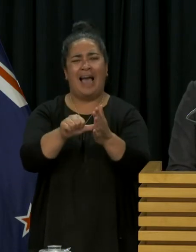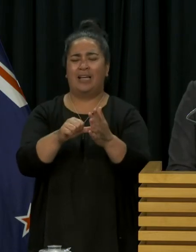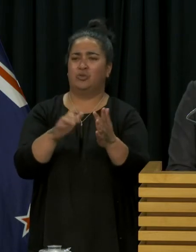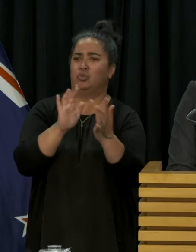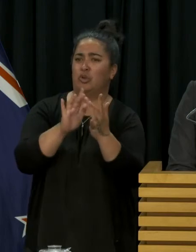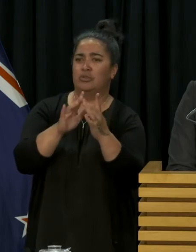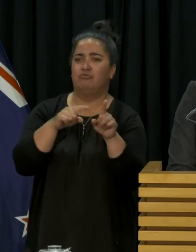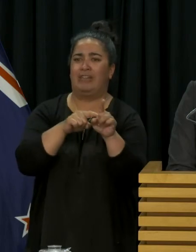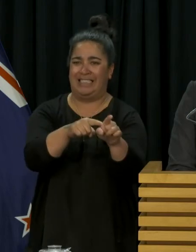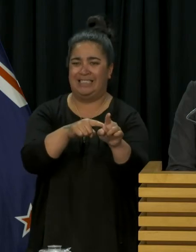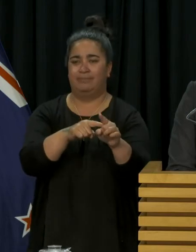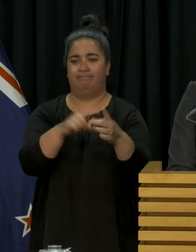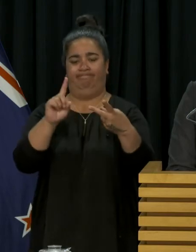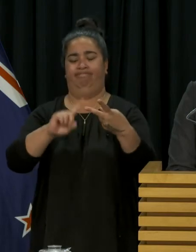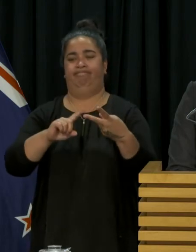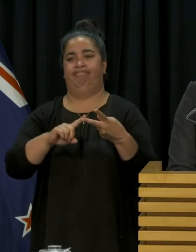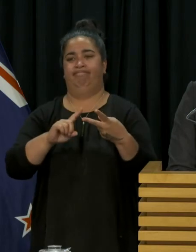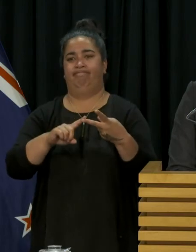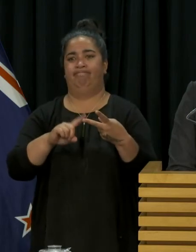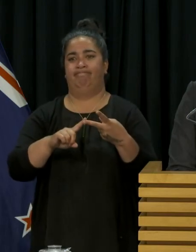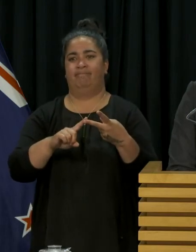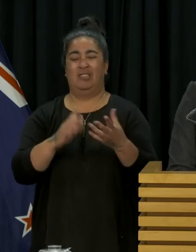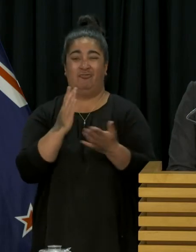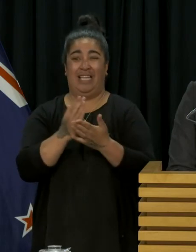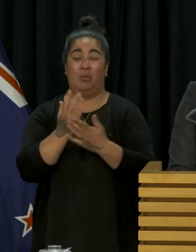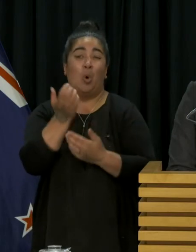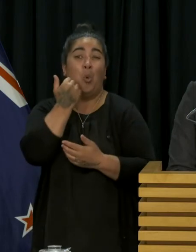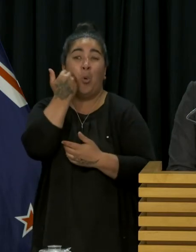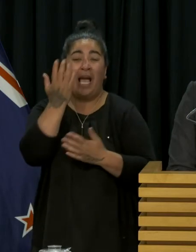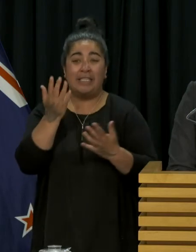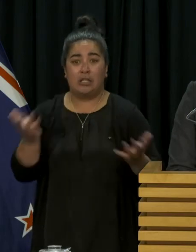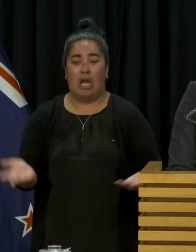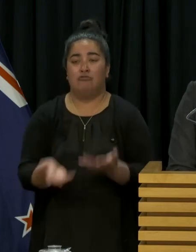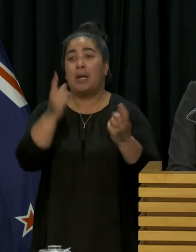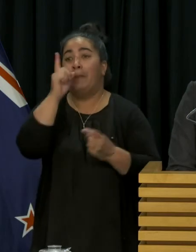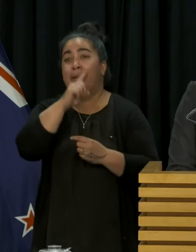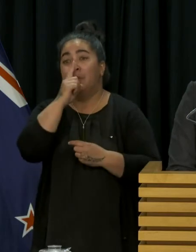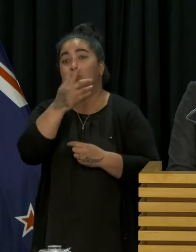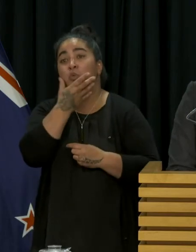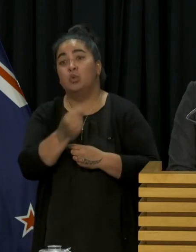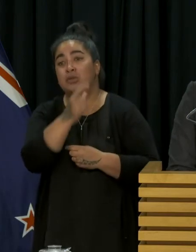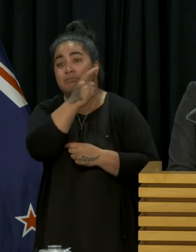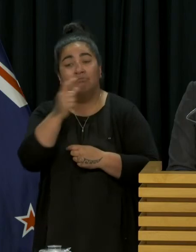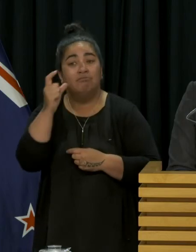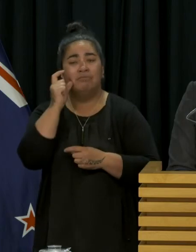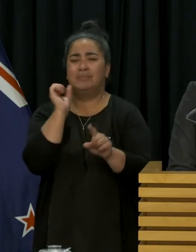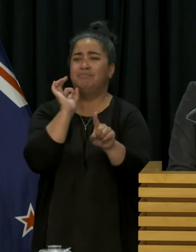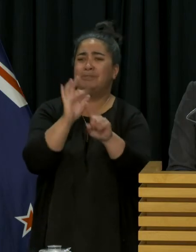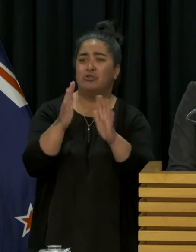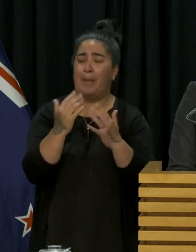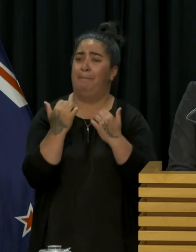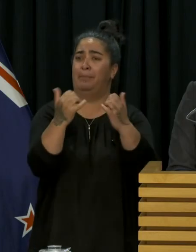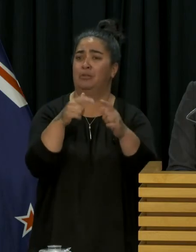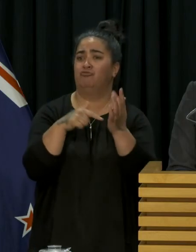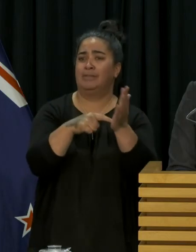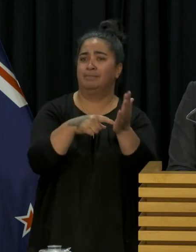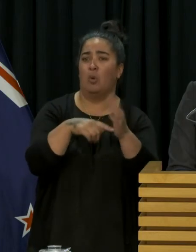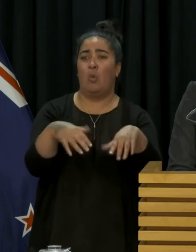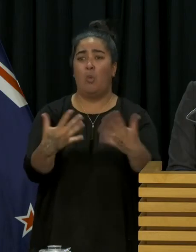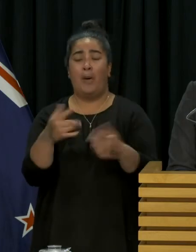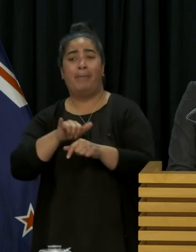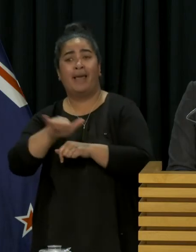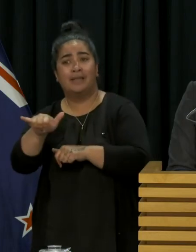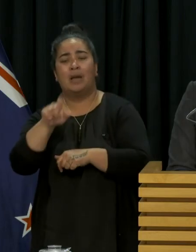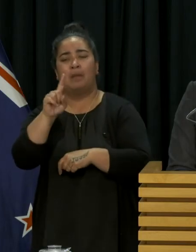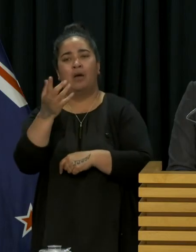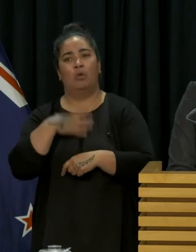The second point is that we've always encouraged ongoing mask use on planes and public transport, for instance, but we want to see